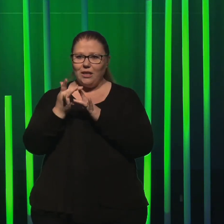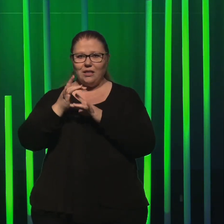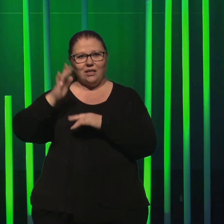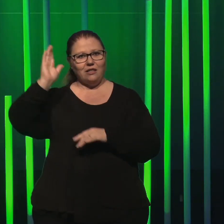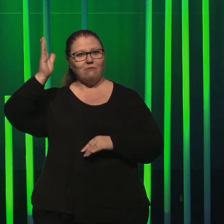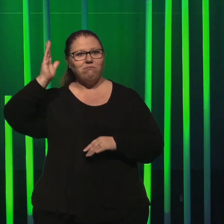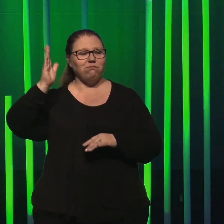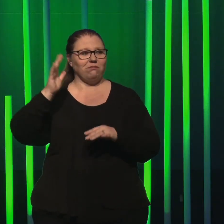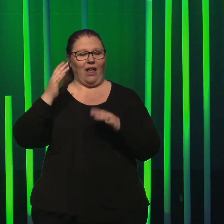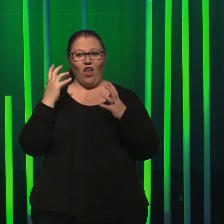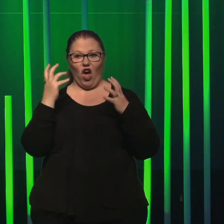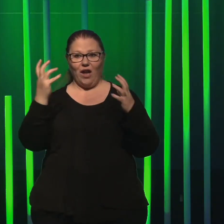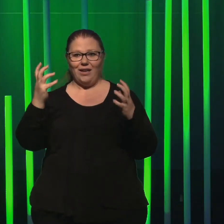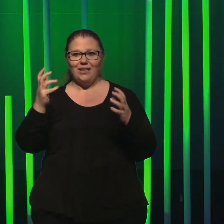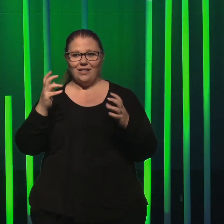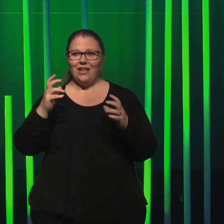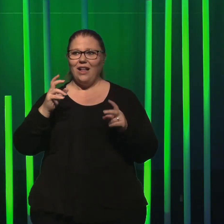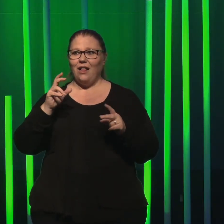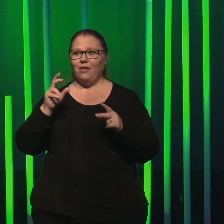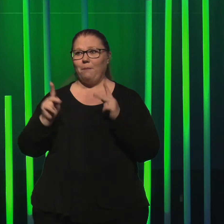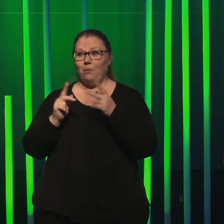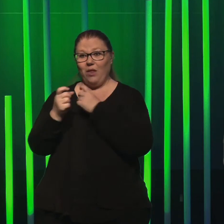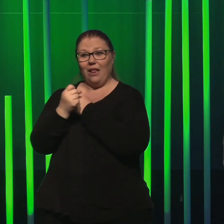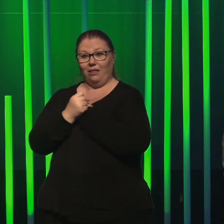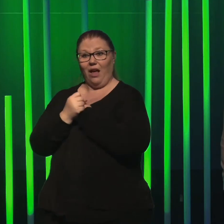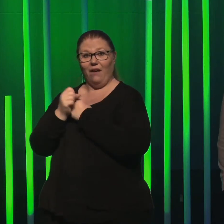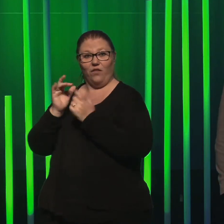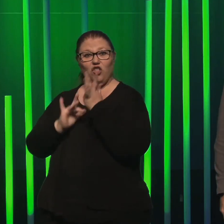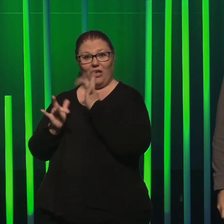audience is generally the people that love Jesus were the poor.